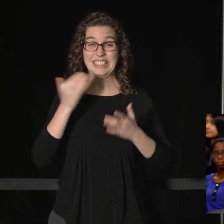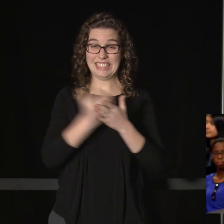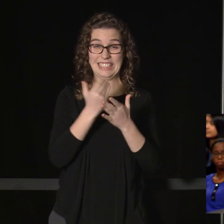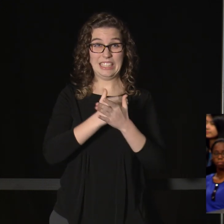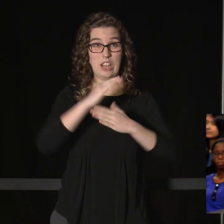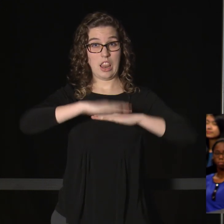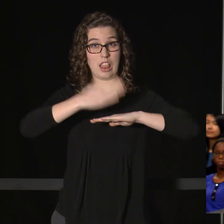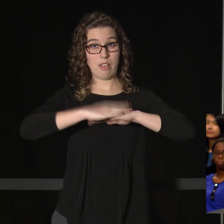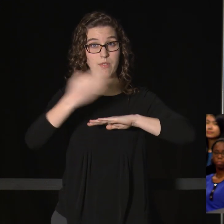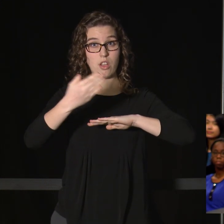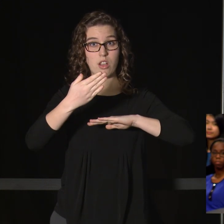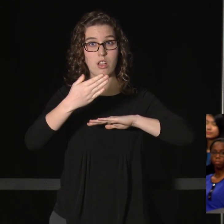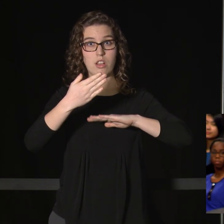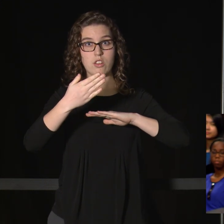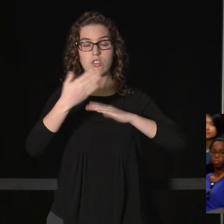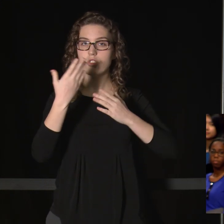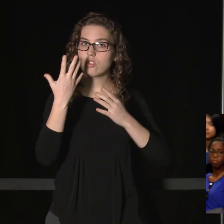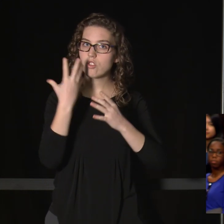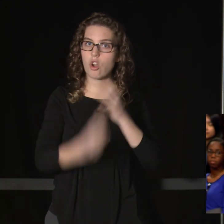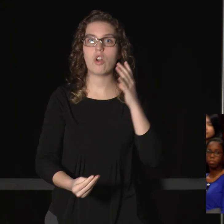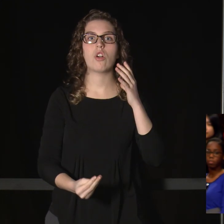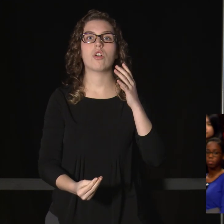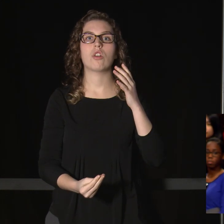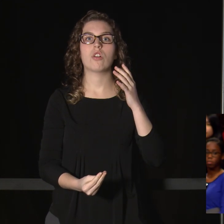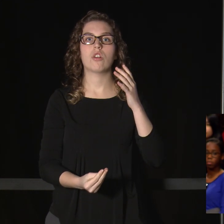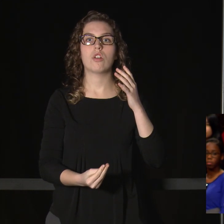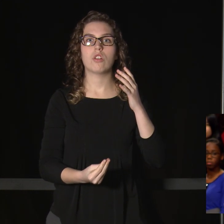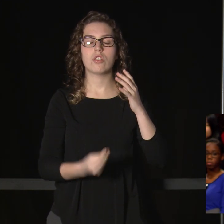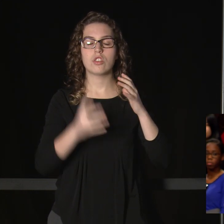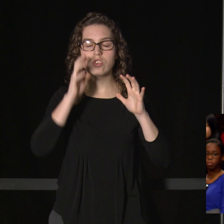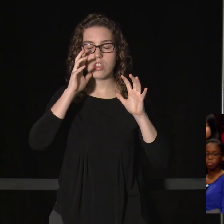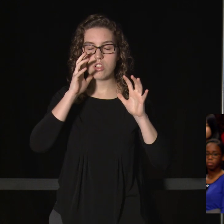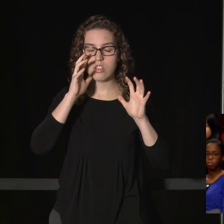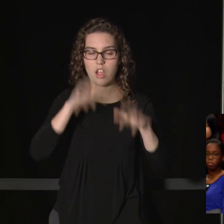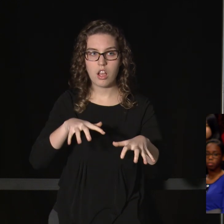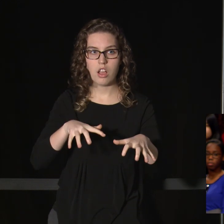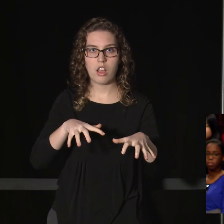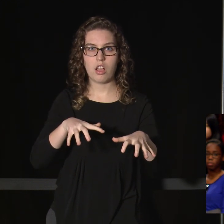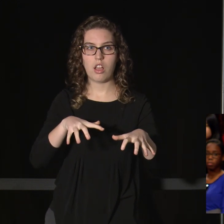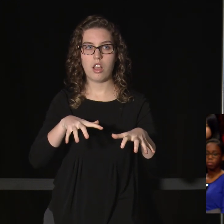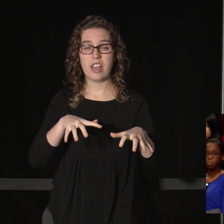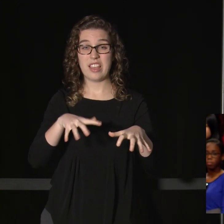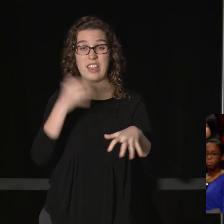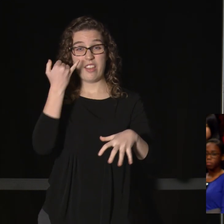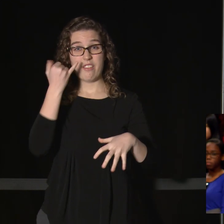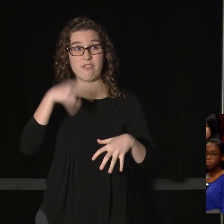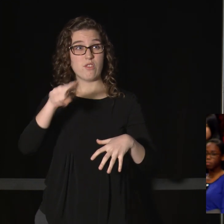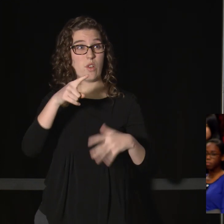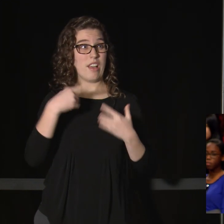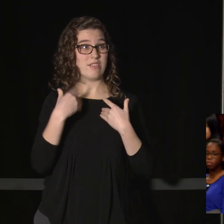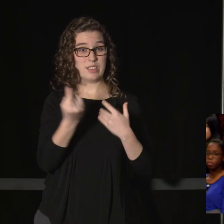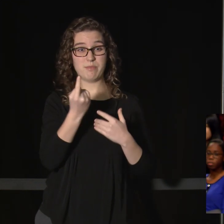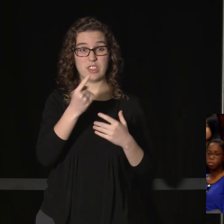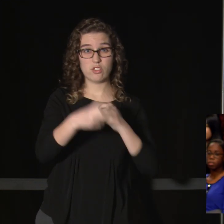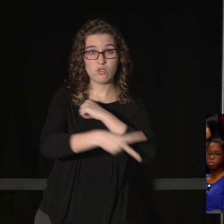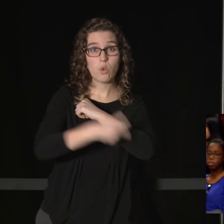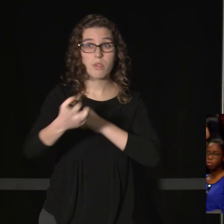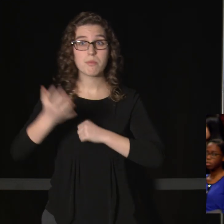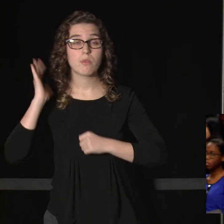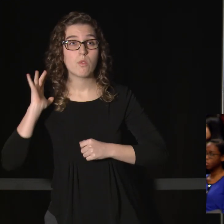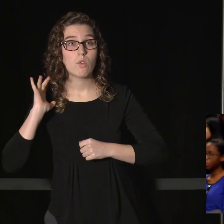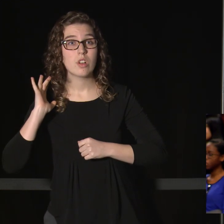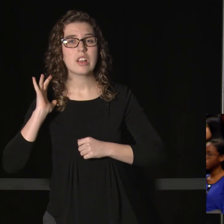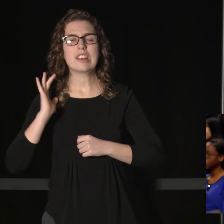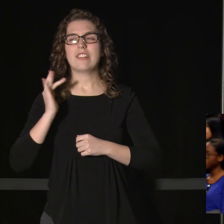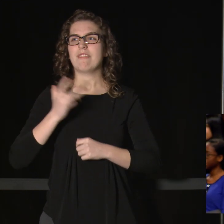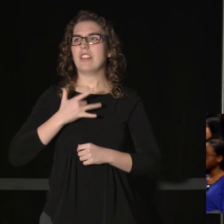So right when it happened, it was kind of a shock. And if you've ever had anything stolen before, it